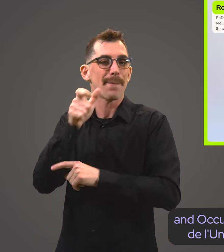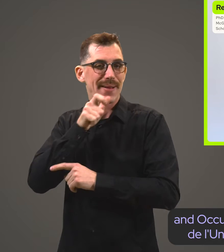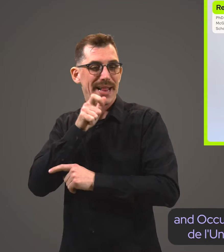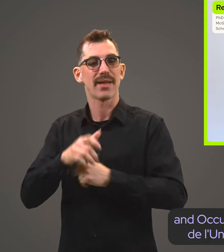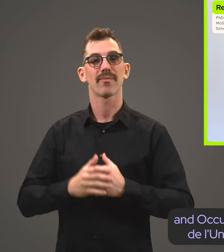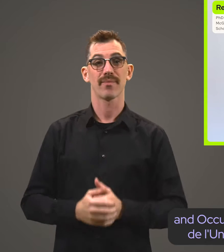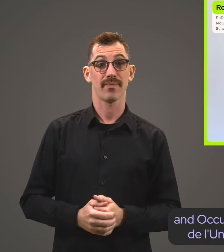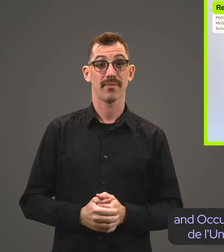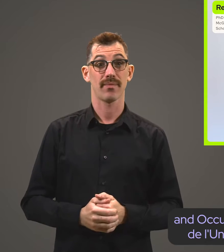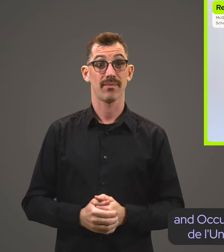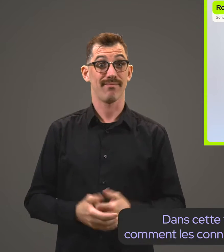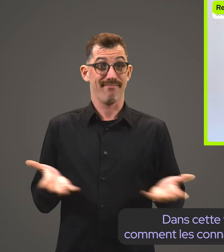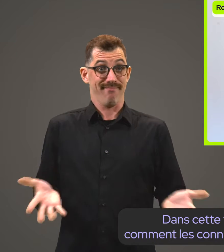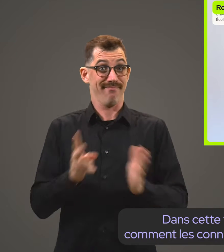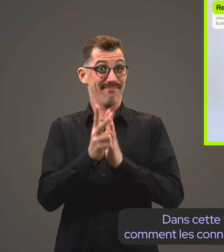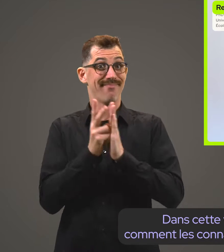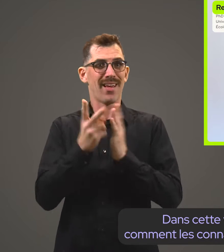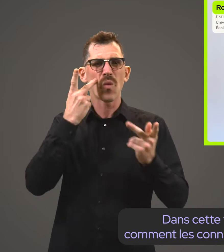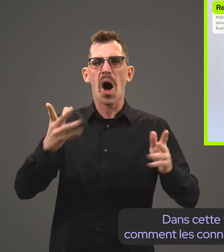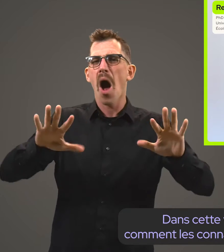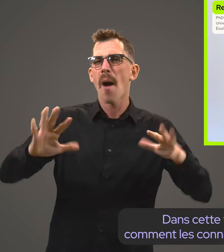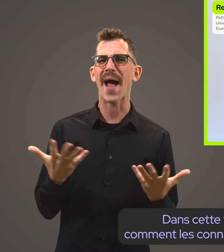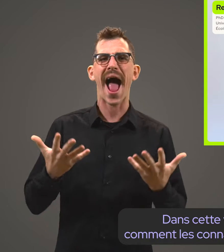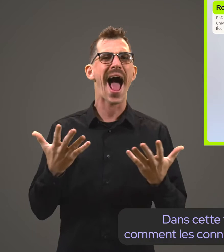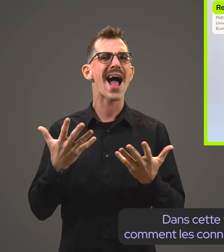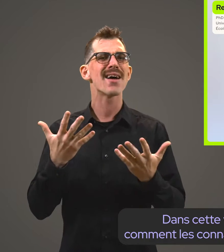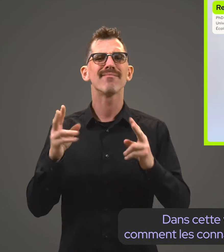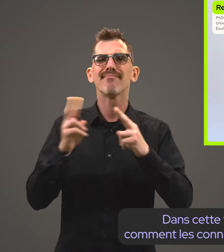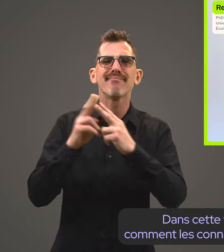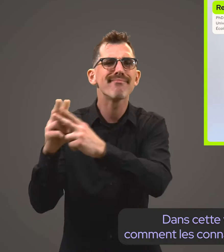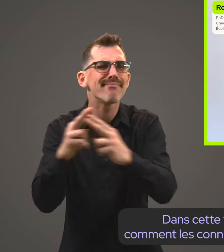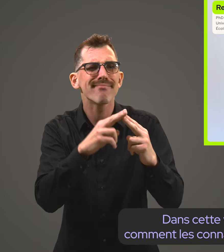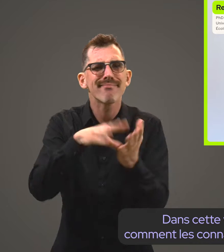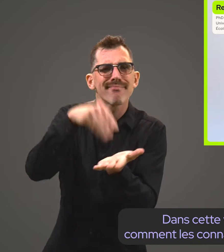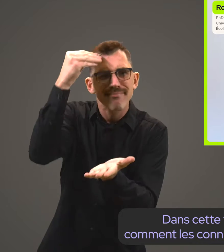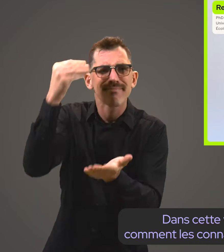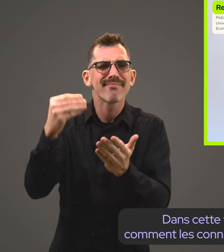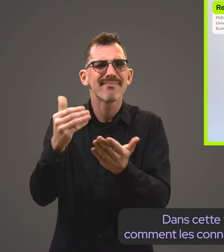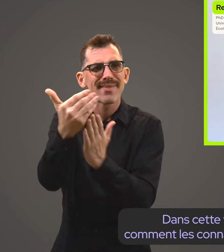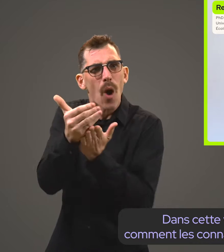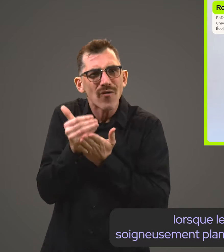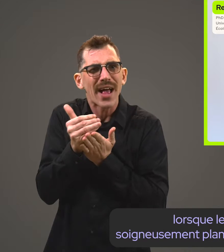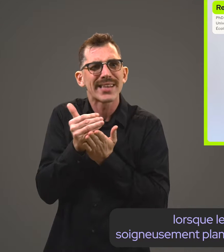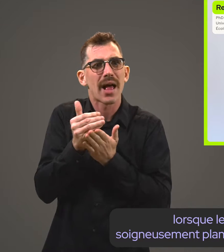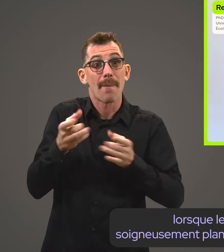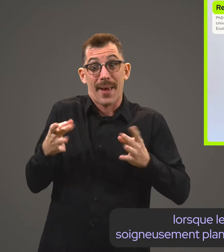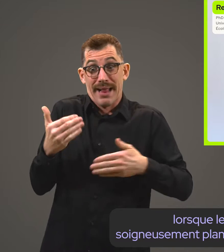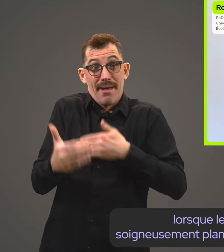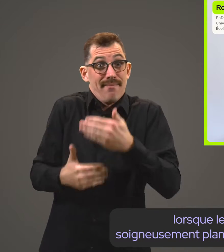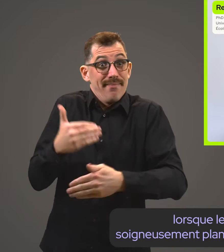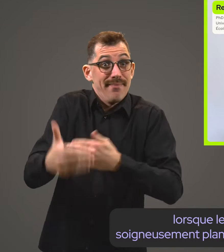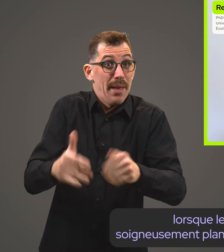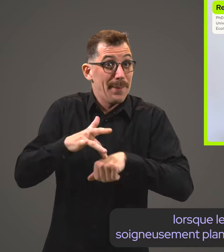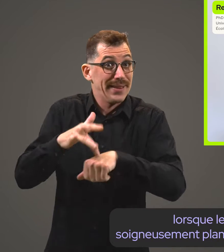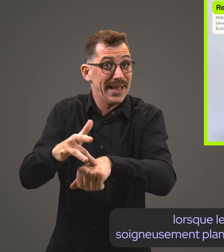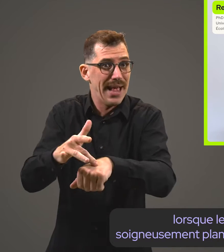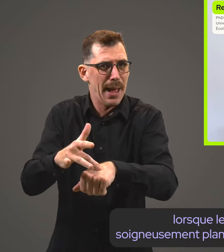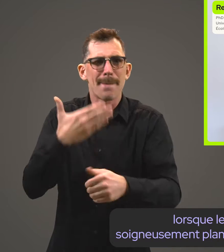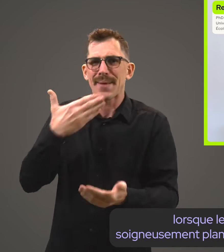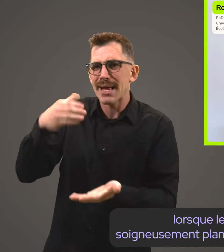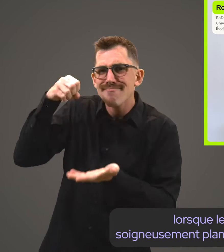McGill University. In this video, we will discuss how knowledge is retained when knowledge translation is thoroughly